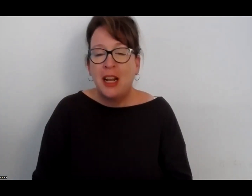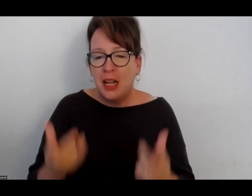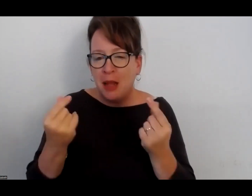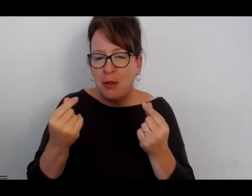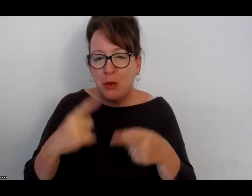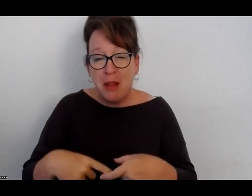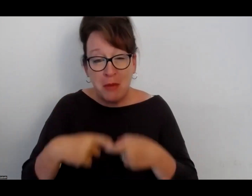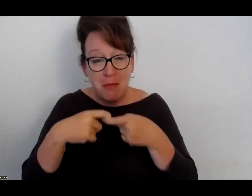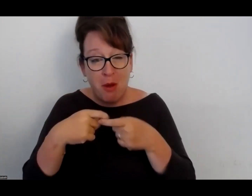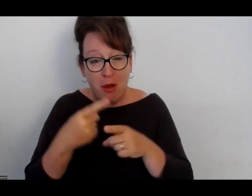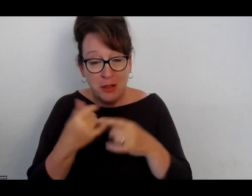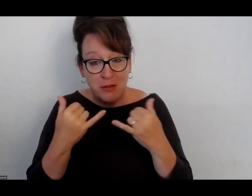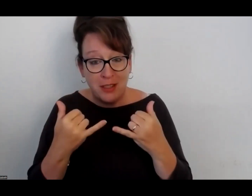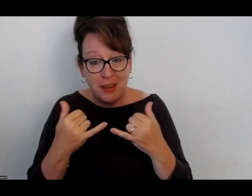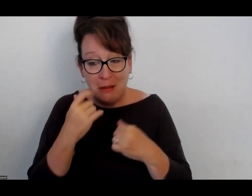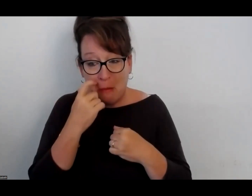so I don't